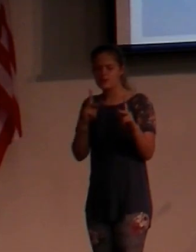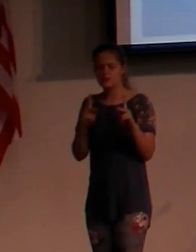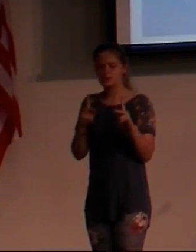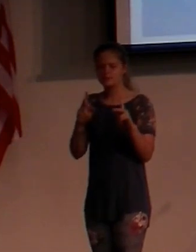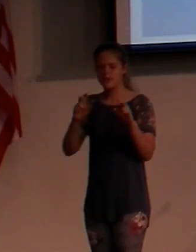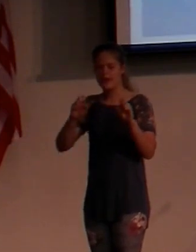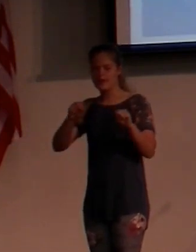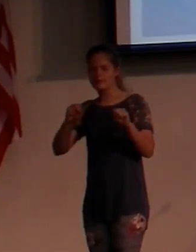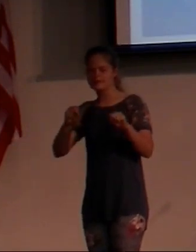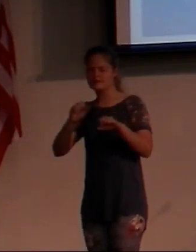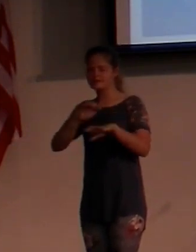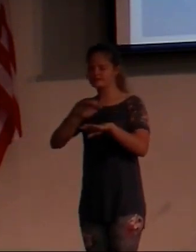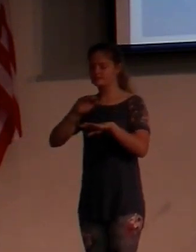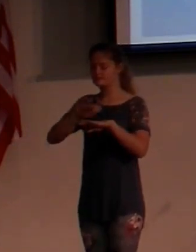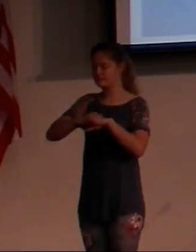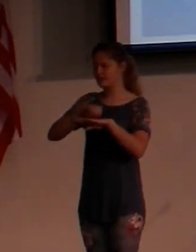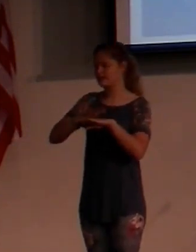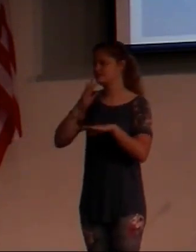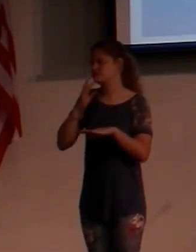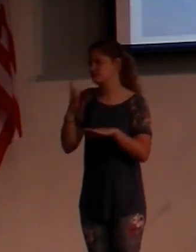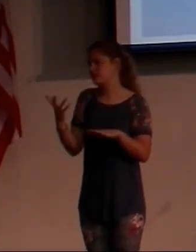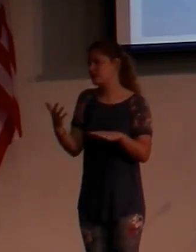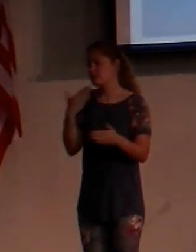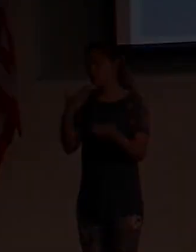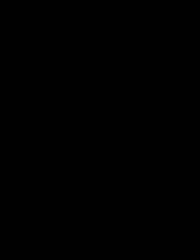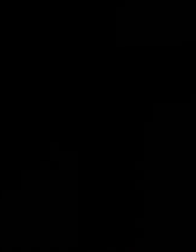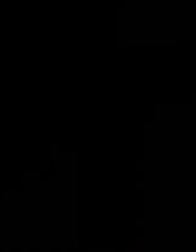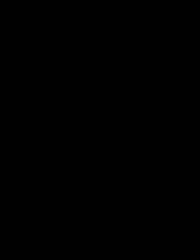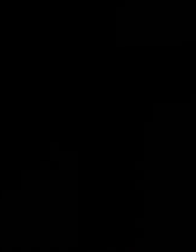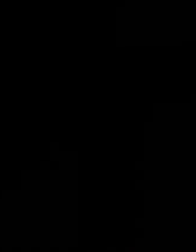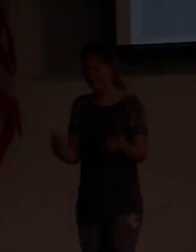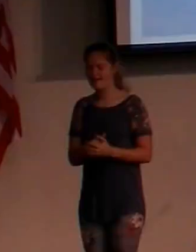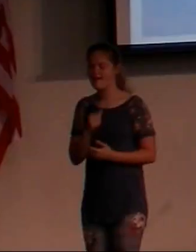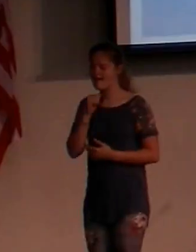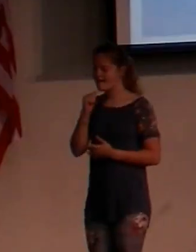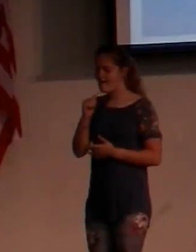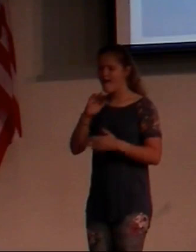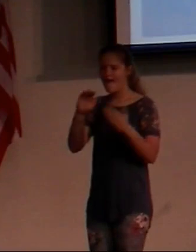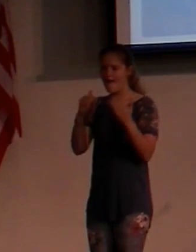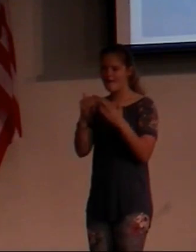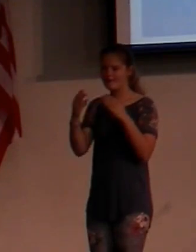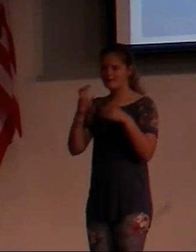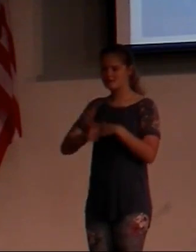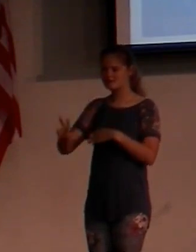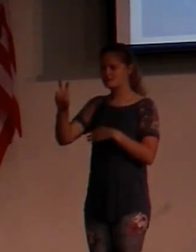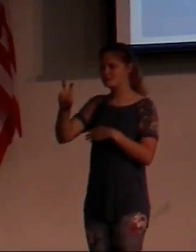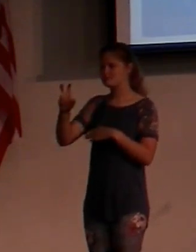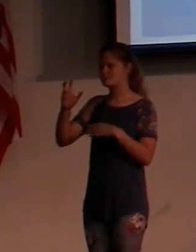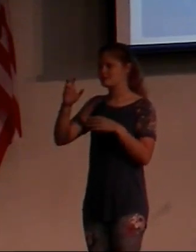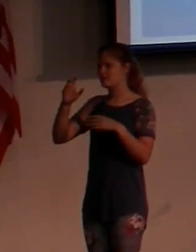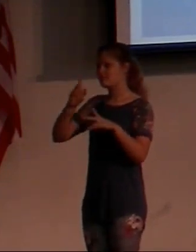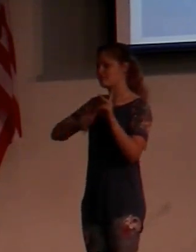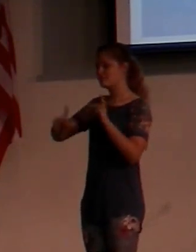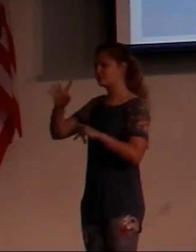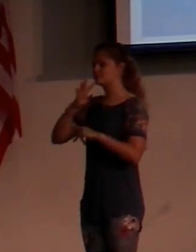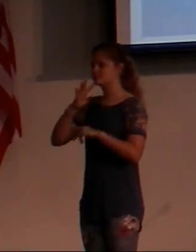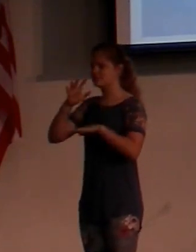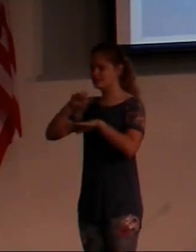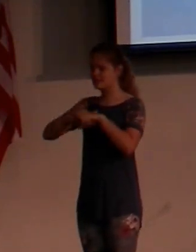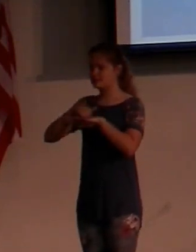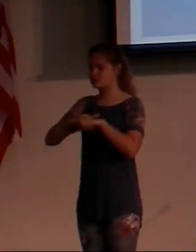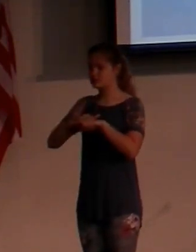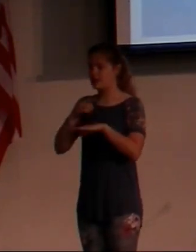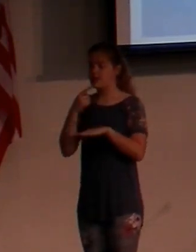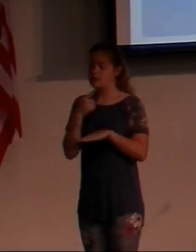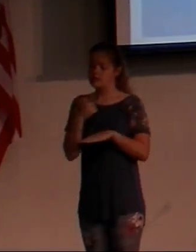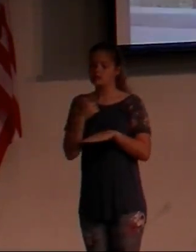ability to speak English. So that's a good thing sometimes. Not all the trips are in English-speaking zones. So for this one, it was English